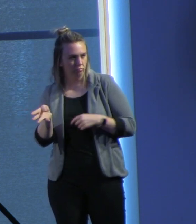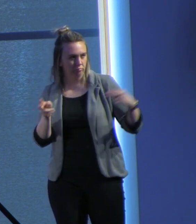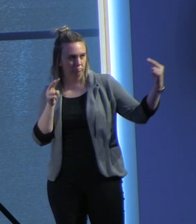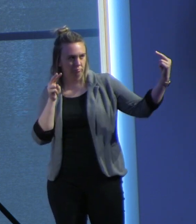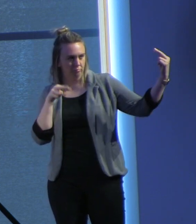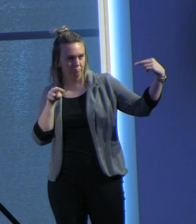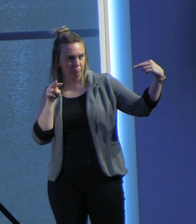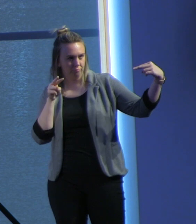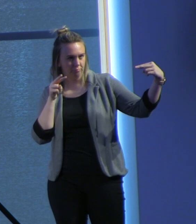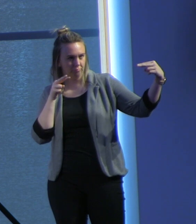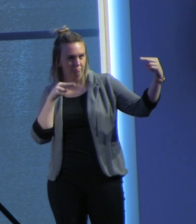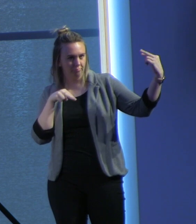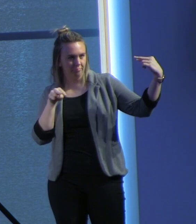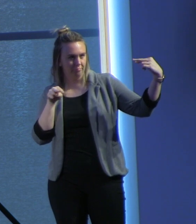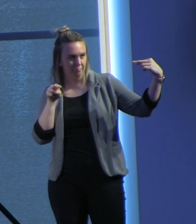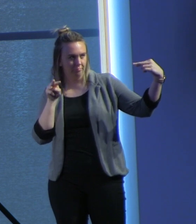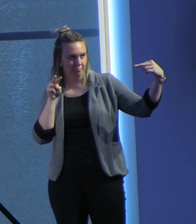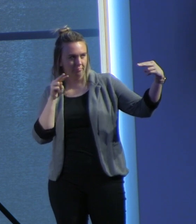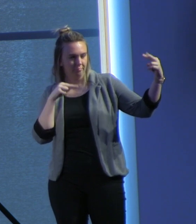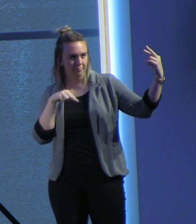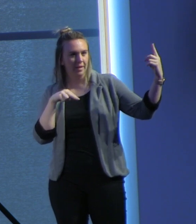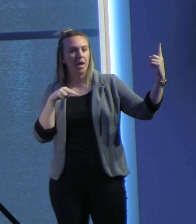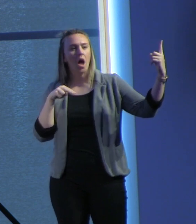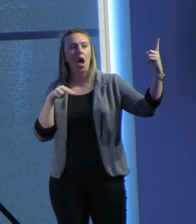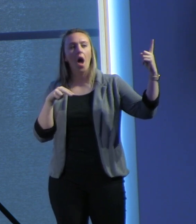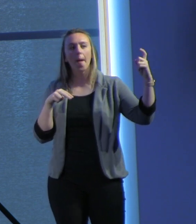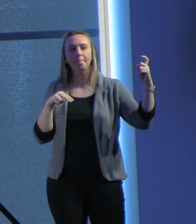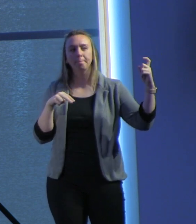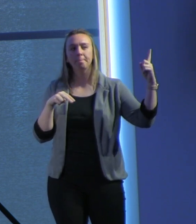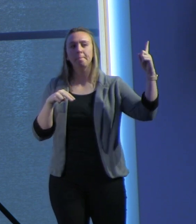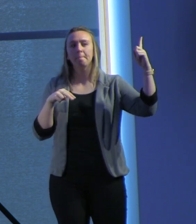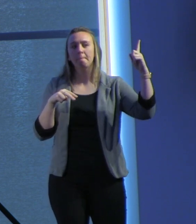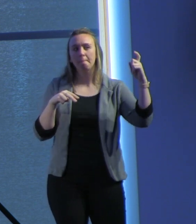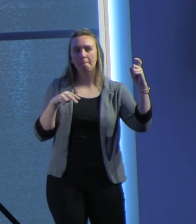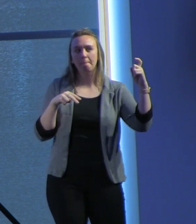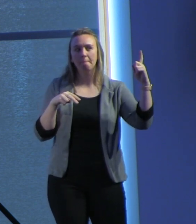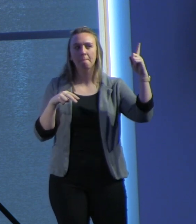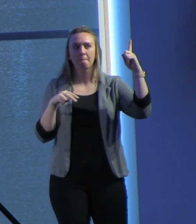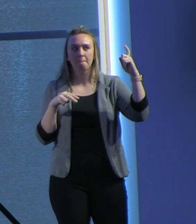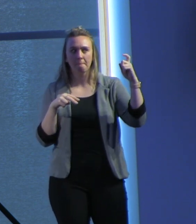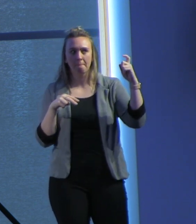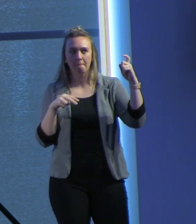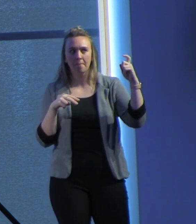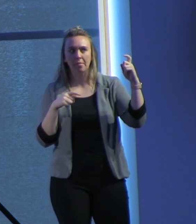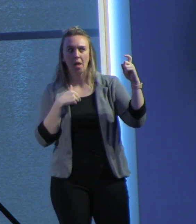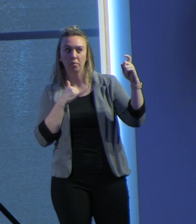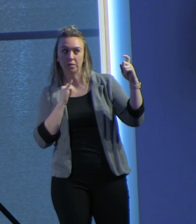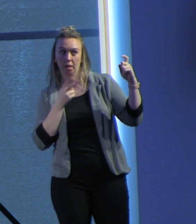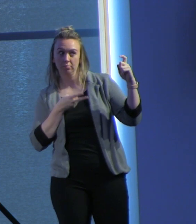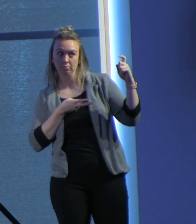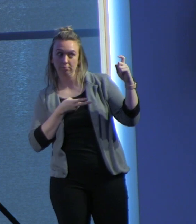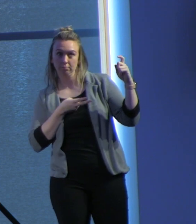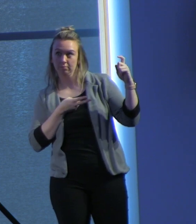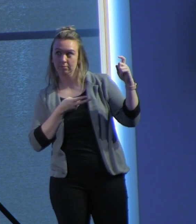at me, and he started moving closer and closer and closer, and I was kind of like,